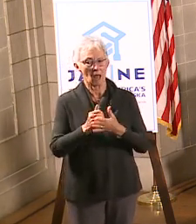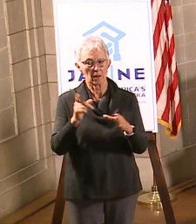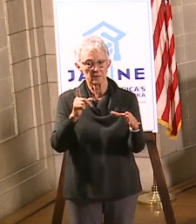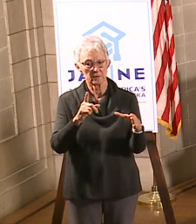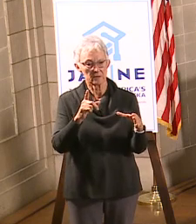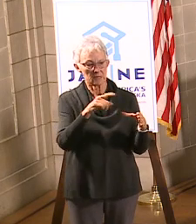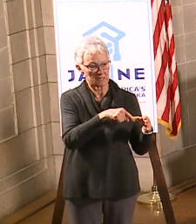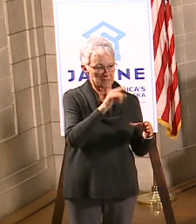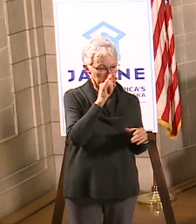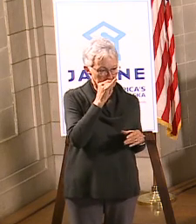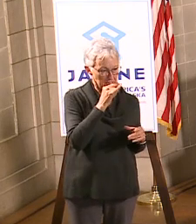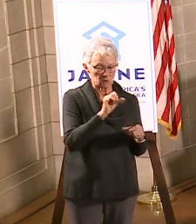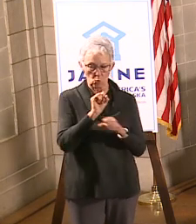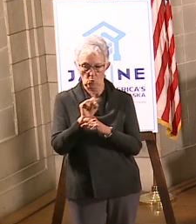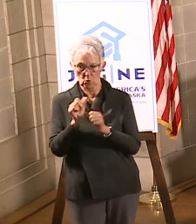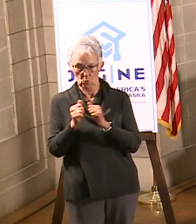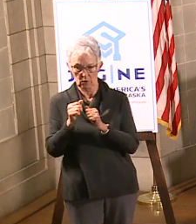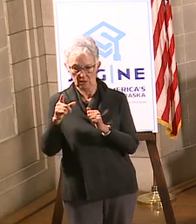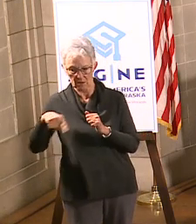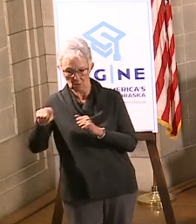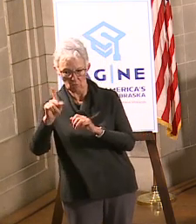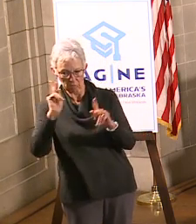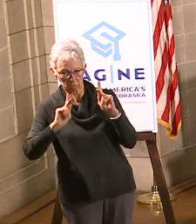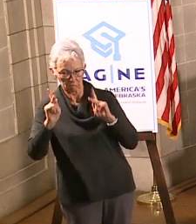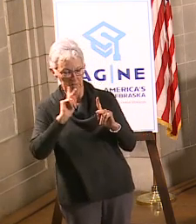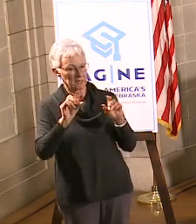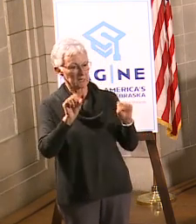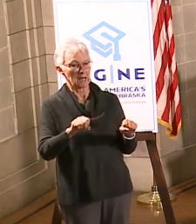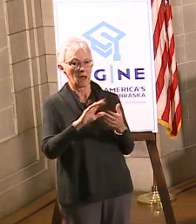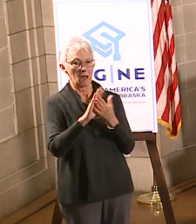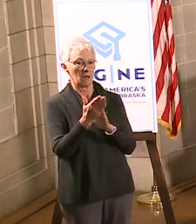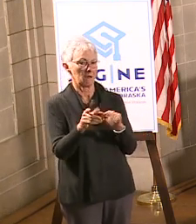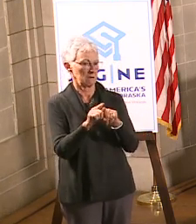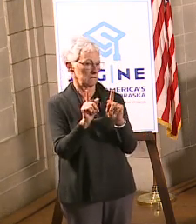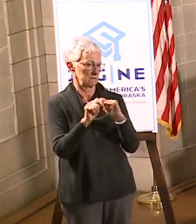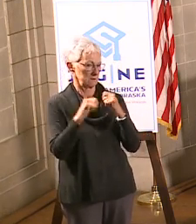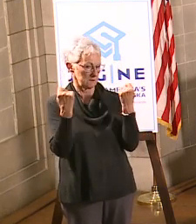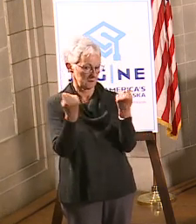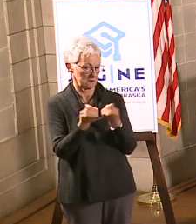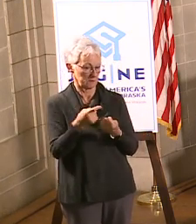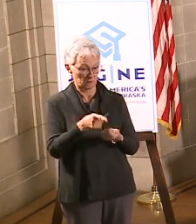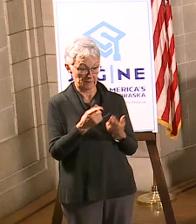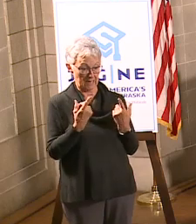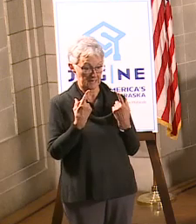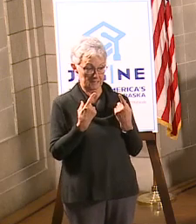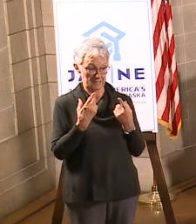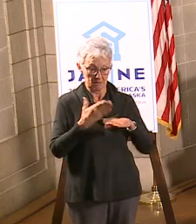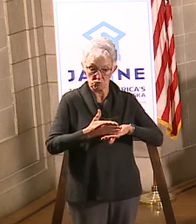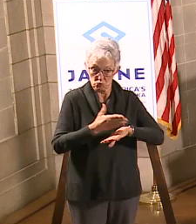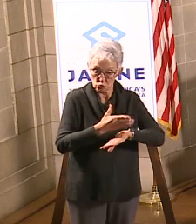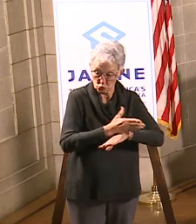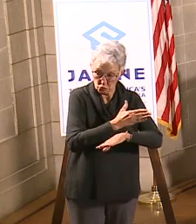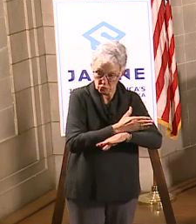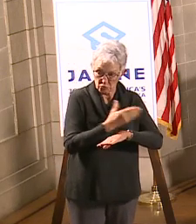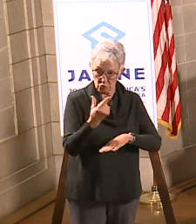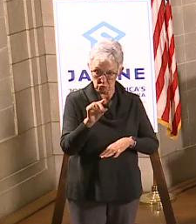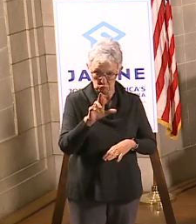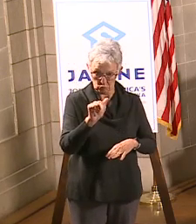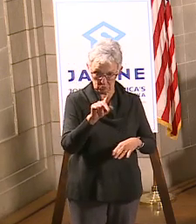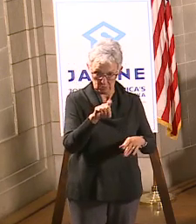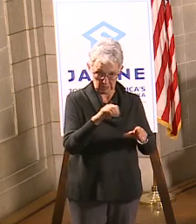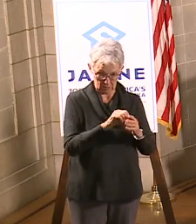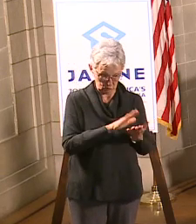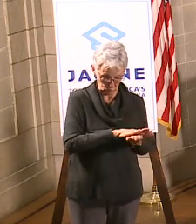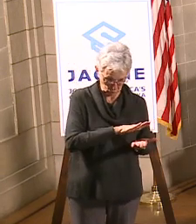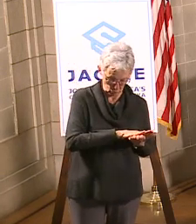together in a team so they can be successful not only in school but after they graduate. Right now, it's serving about 250 students